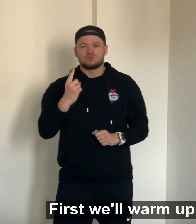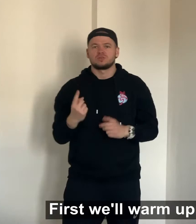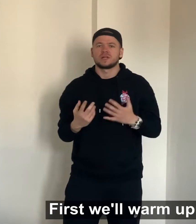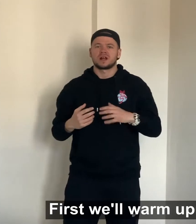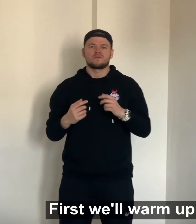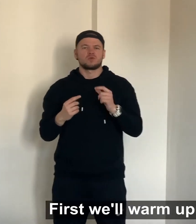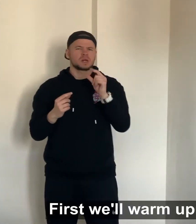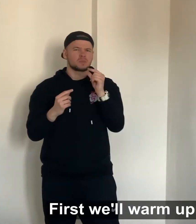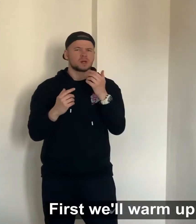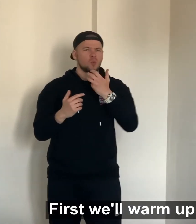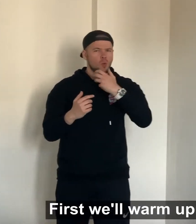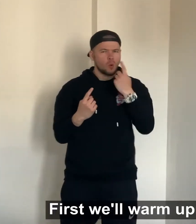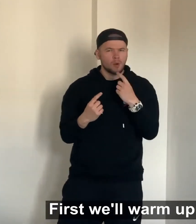warm up.